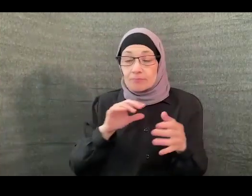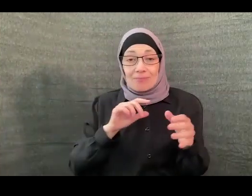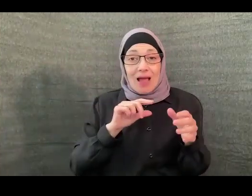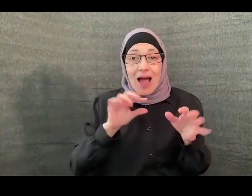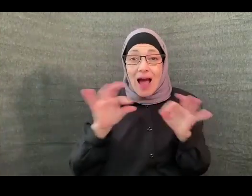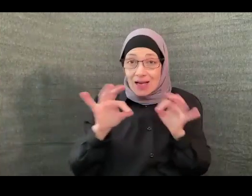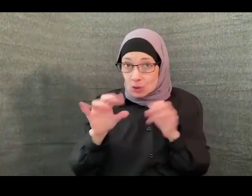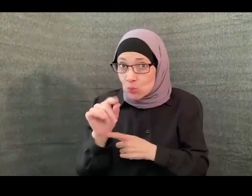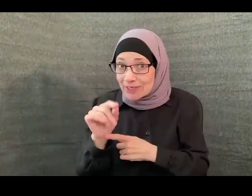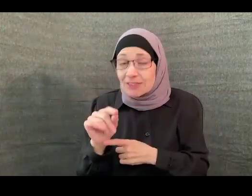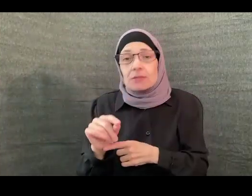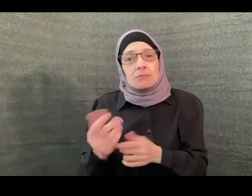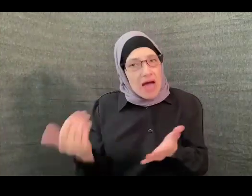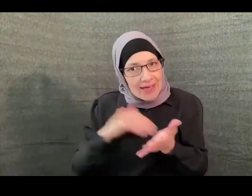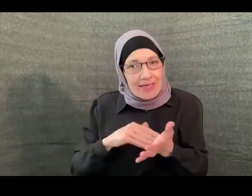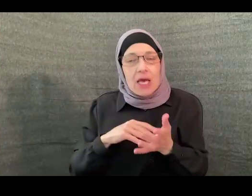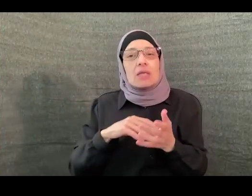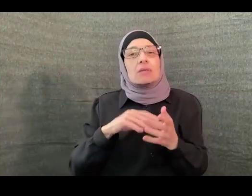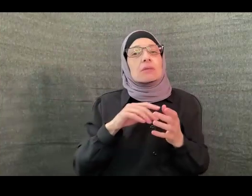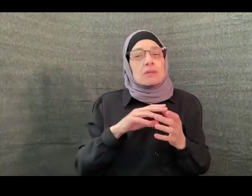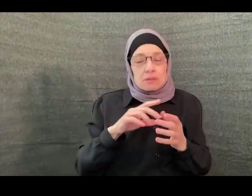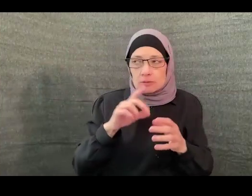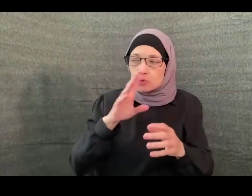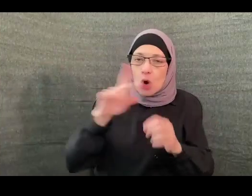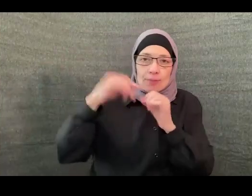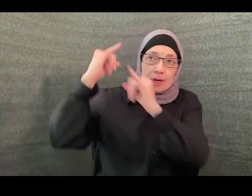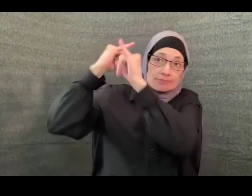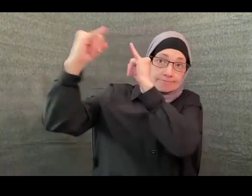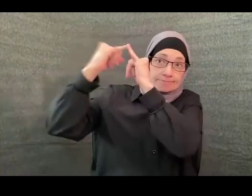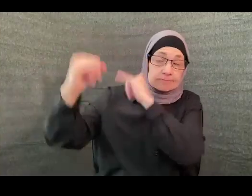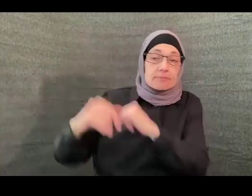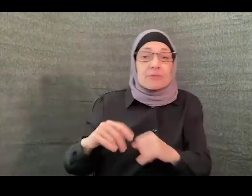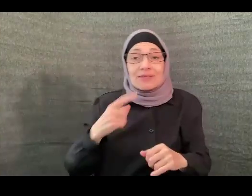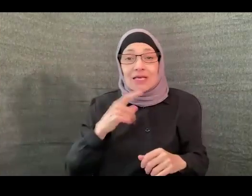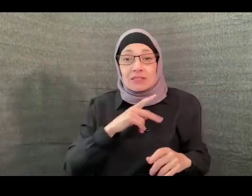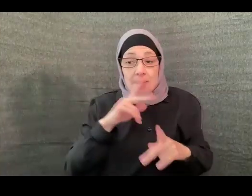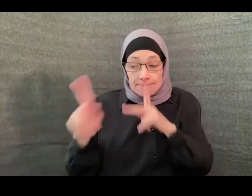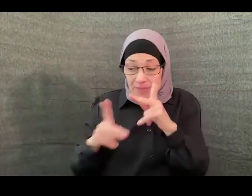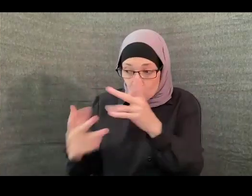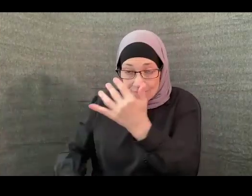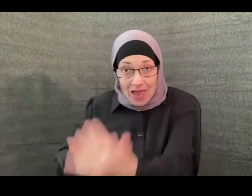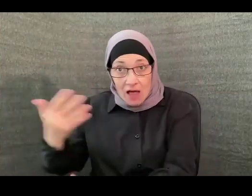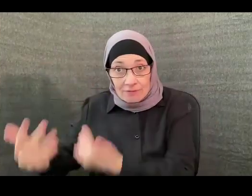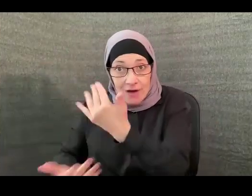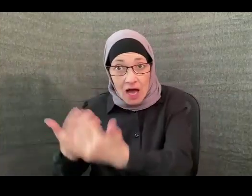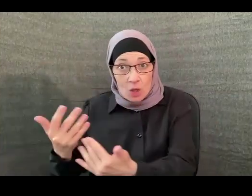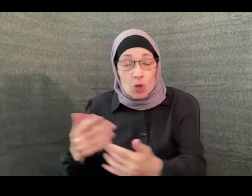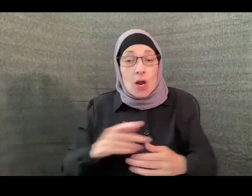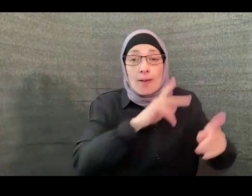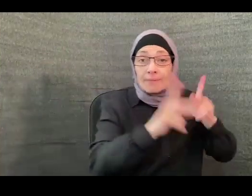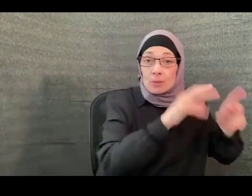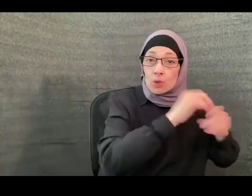So it says, the people of hellfire and the people of paradise are not equal.